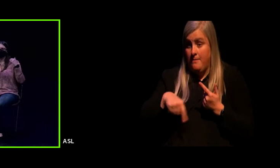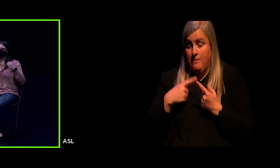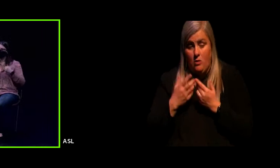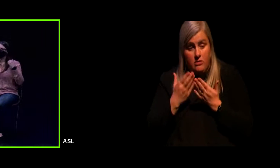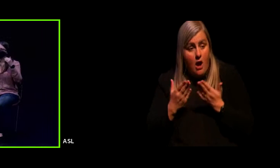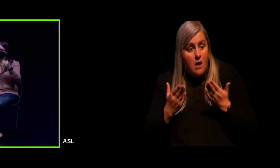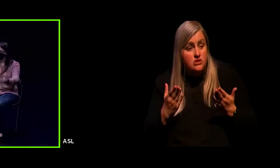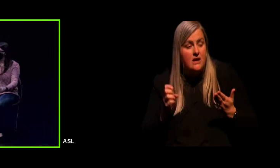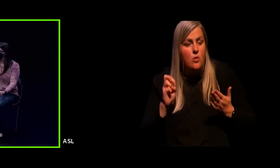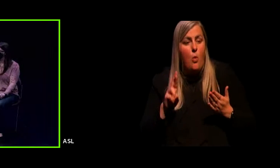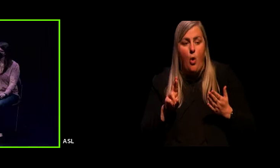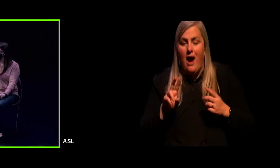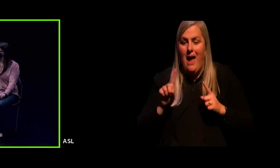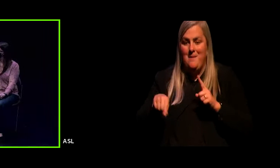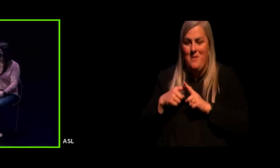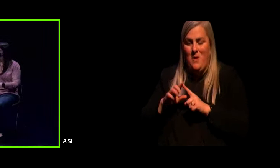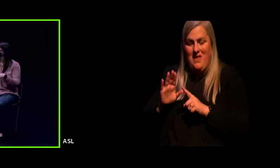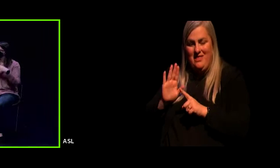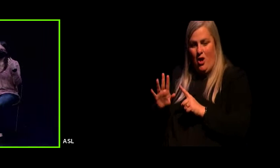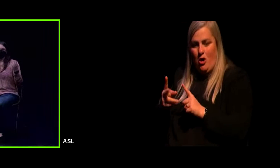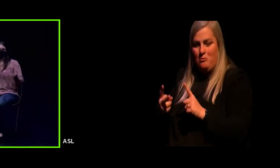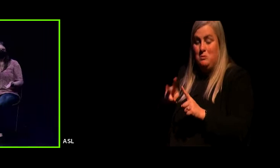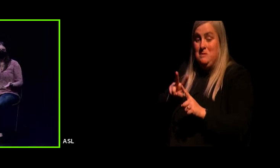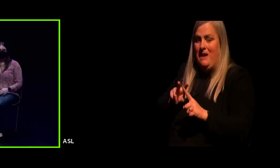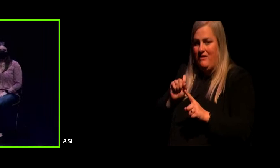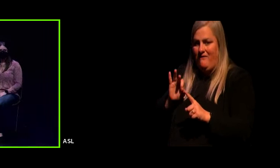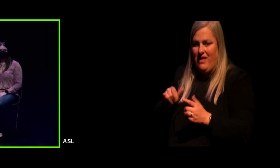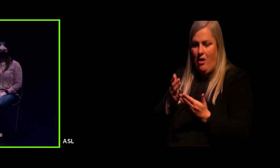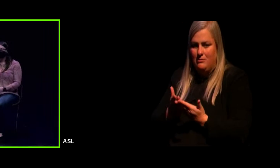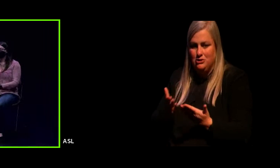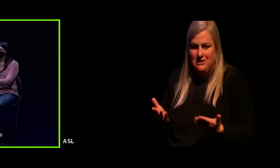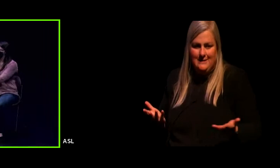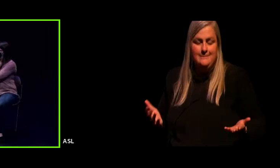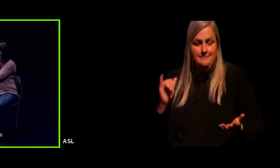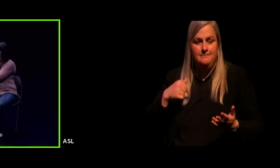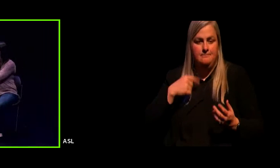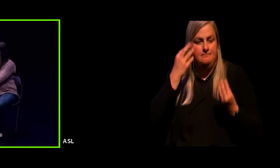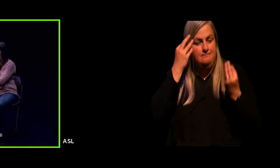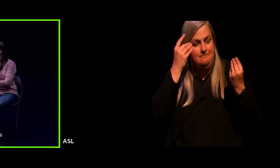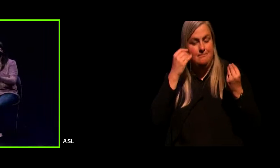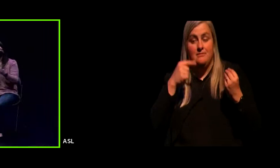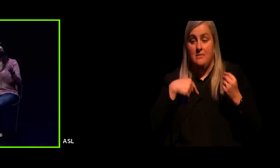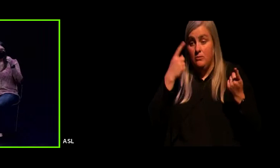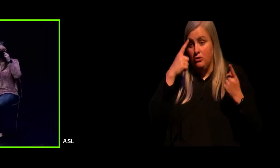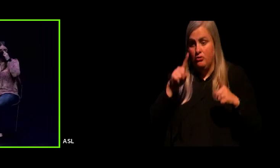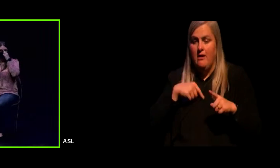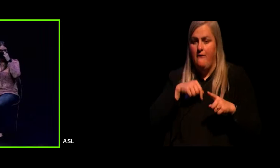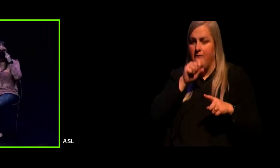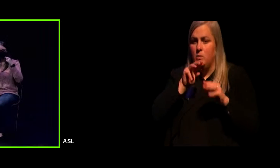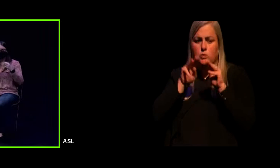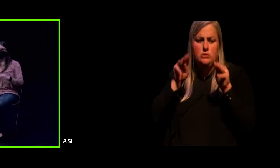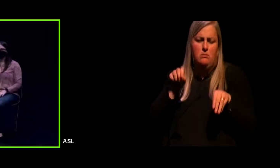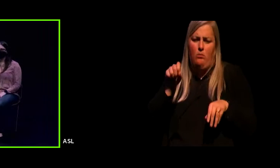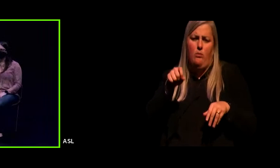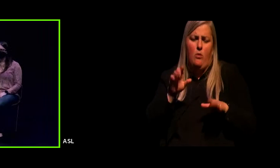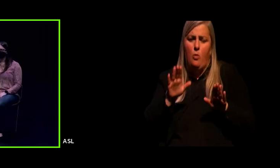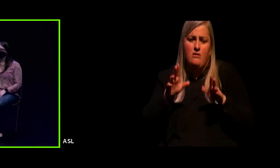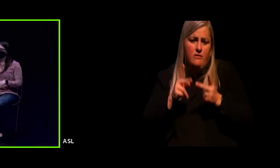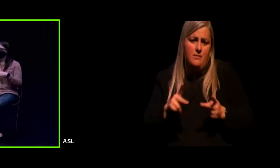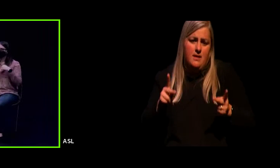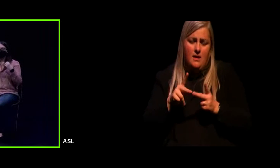perspective of the person who put the objects in the case? That's something I think to think about. Because I agree totally. I love museums. I think museums are wonderful